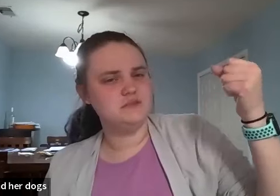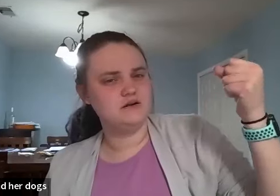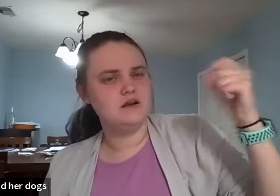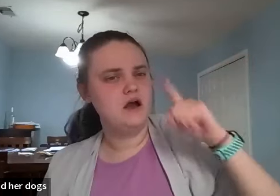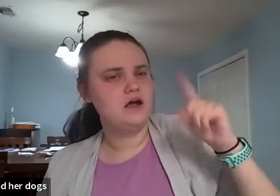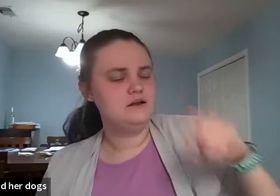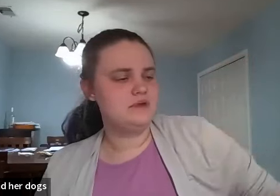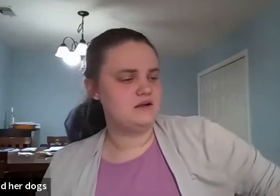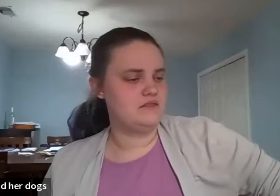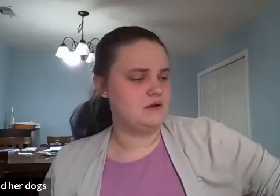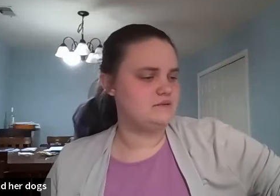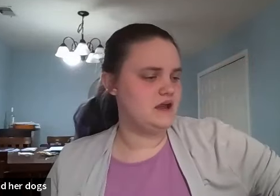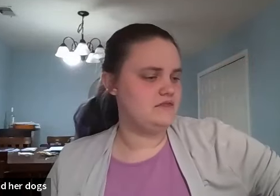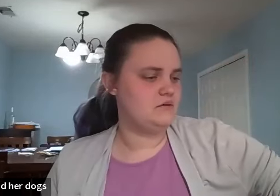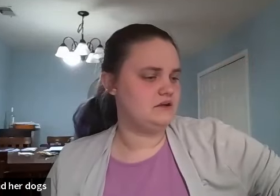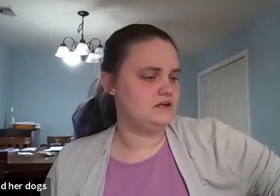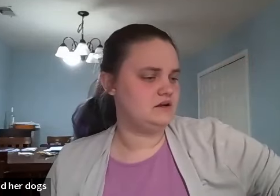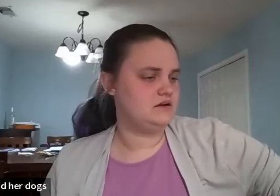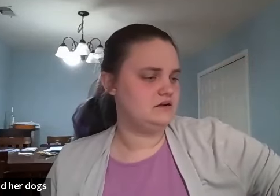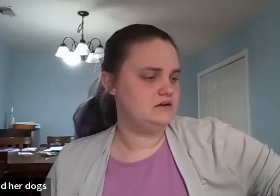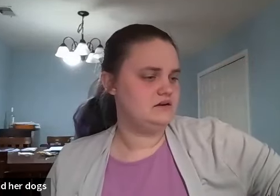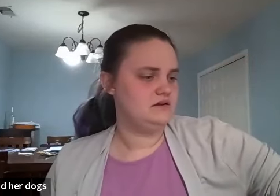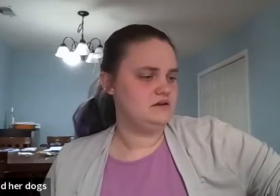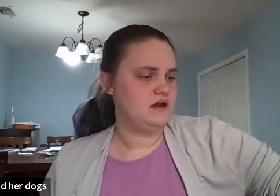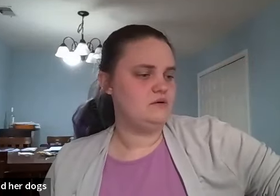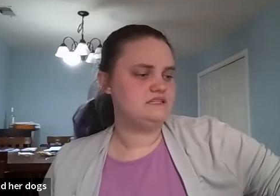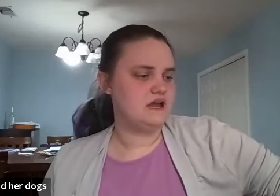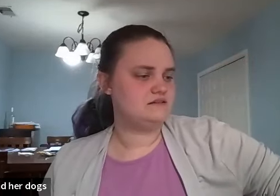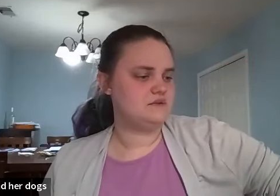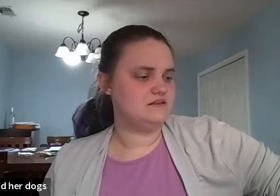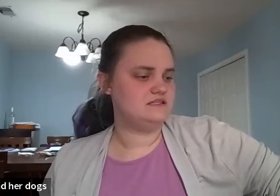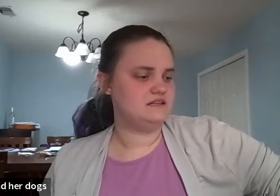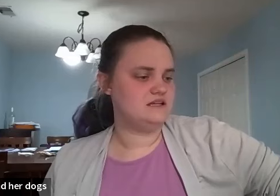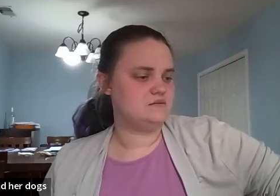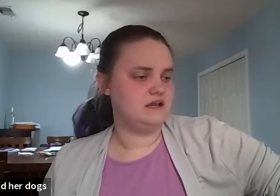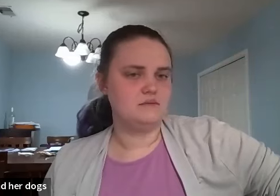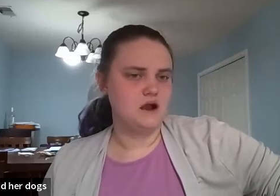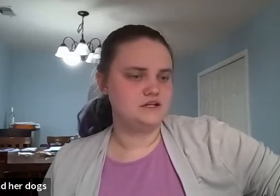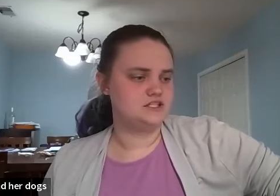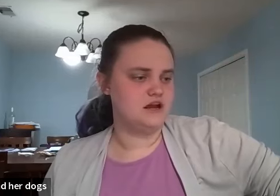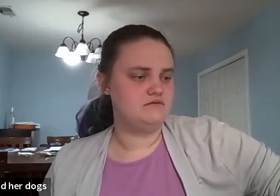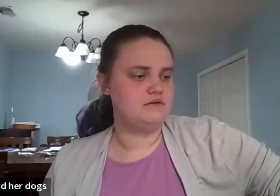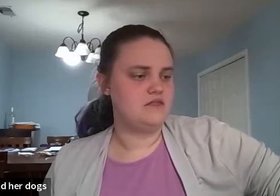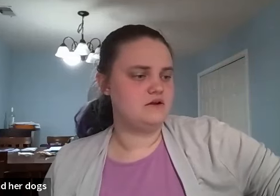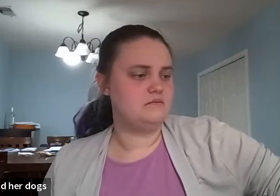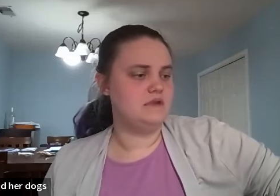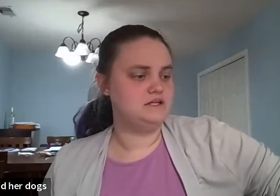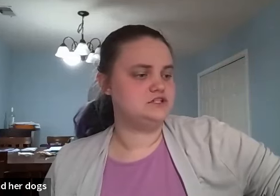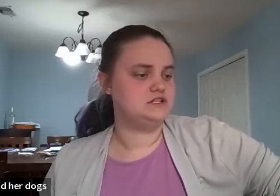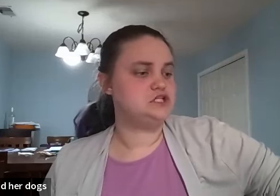milk. I'll come back on that one. Let me add that one here. I always add to my list in case I'm like, I'm not sure. And I'd rather make sure to